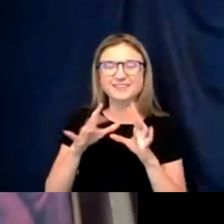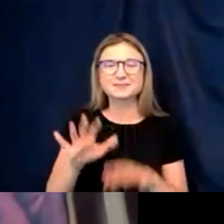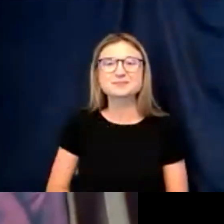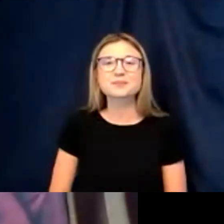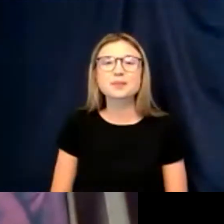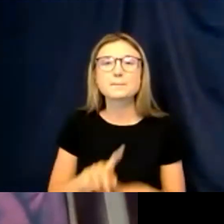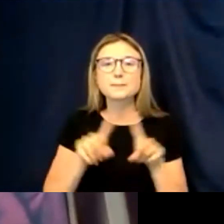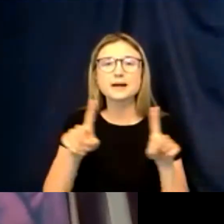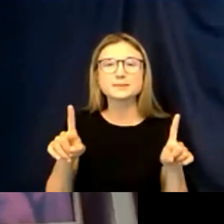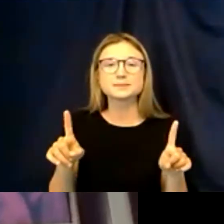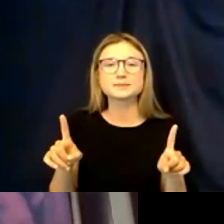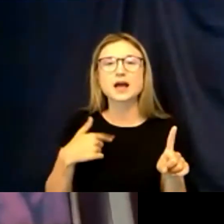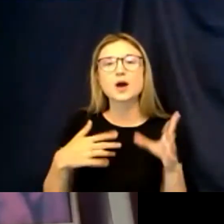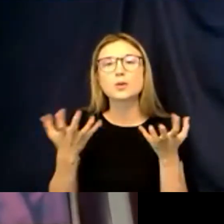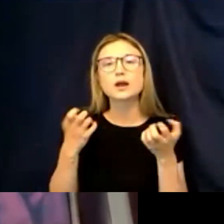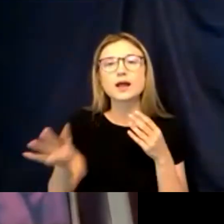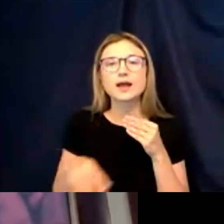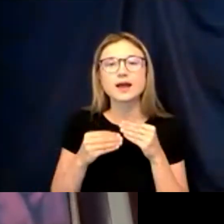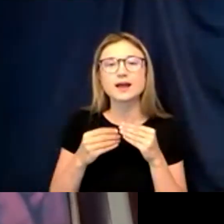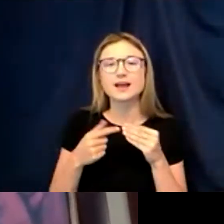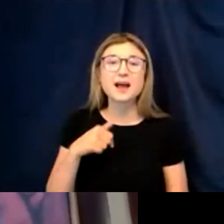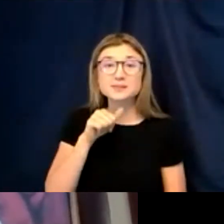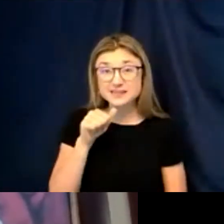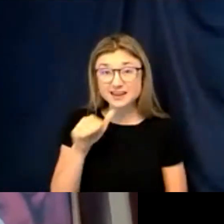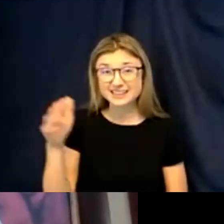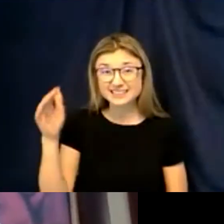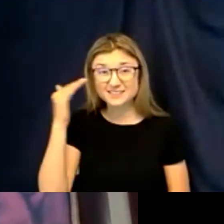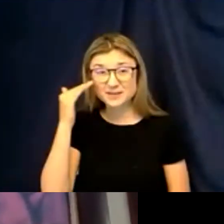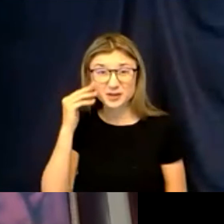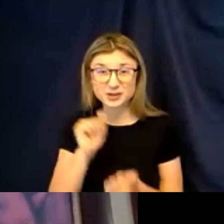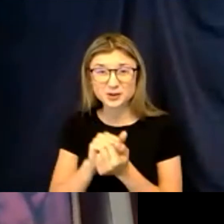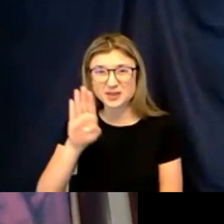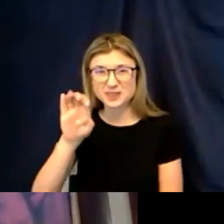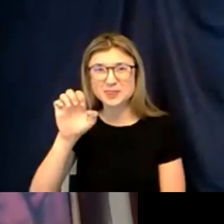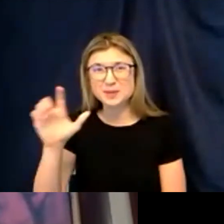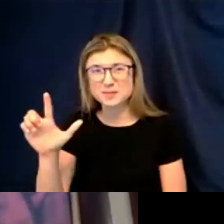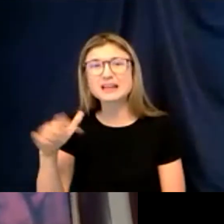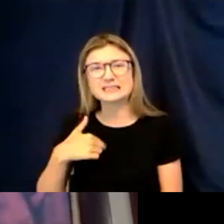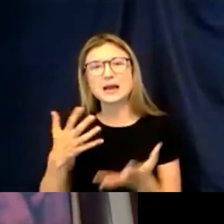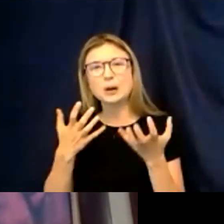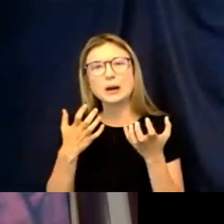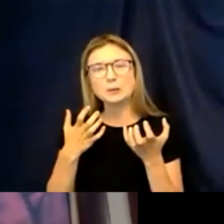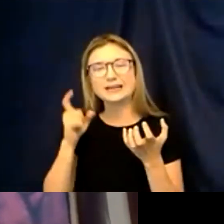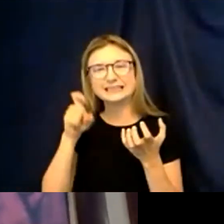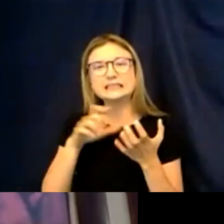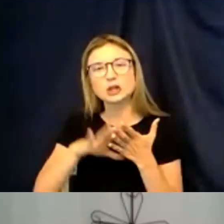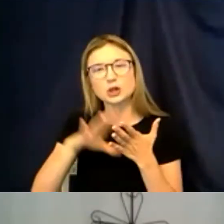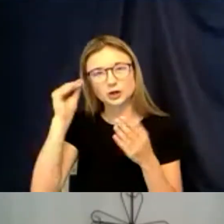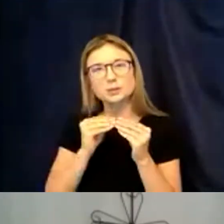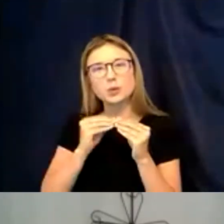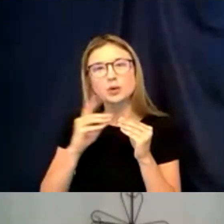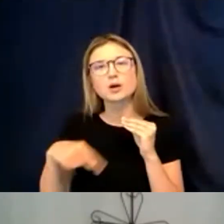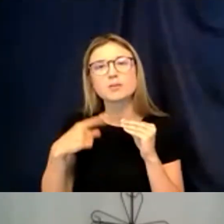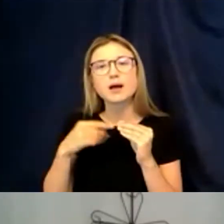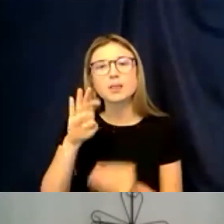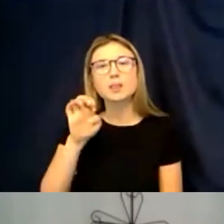Yeah, I just wanted to add, I am not as familiar with the bill as I would like to be, but I do know that